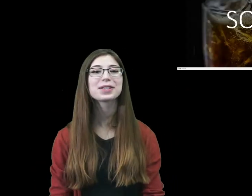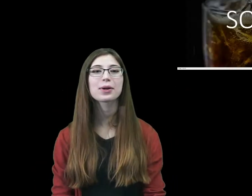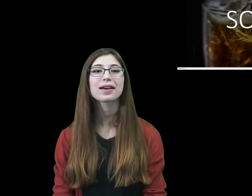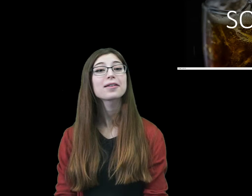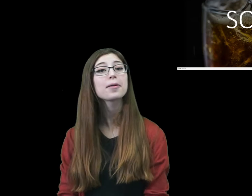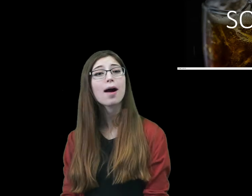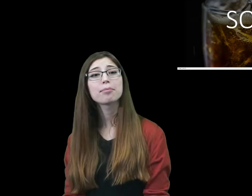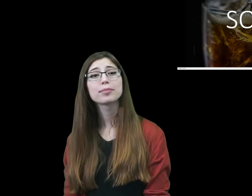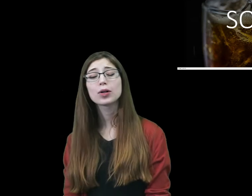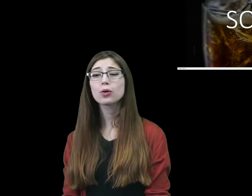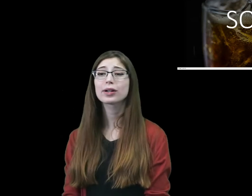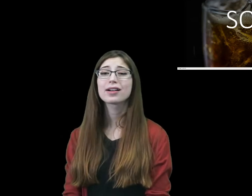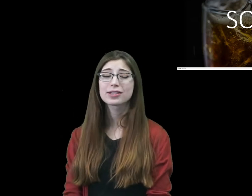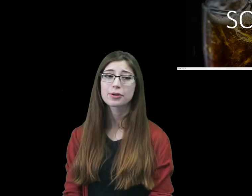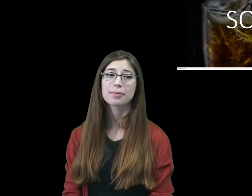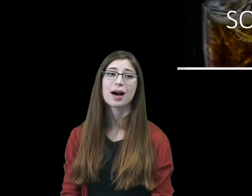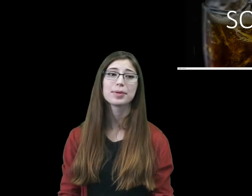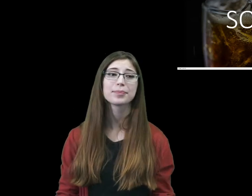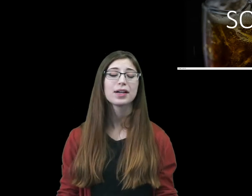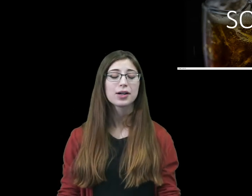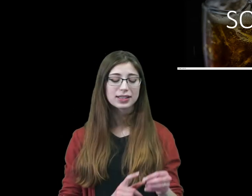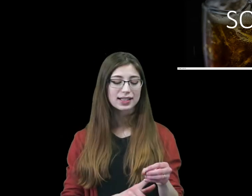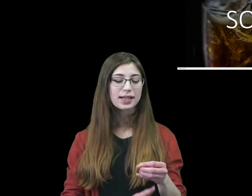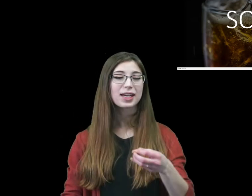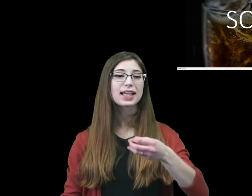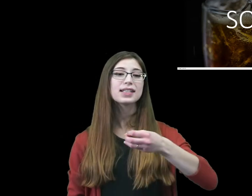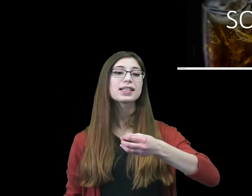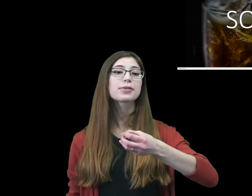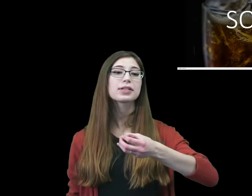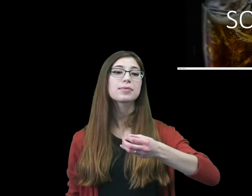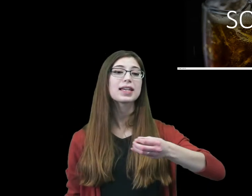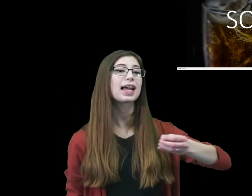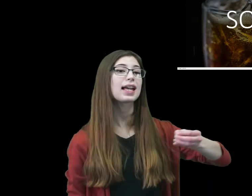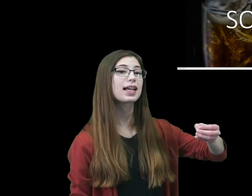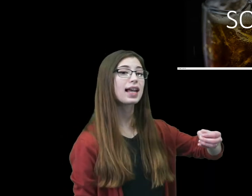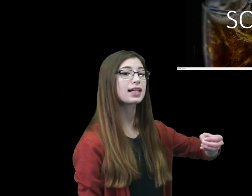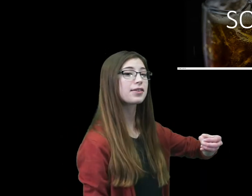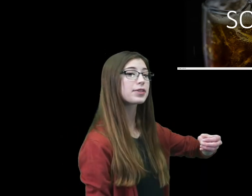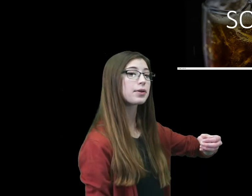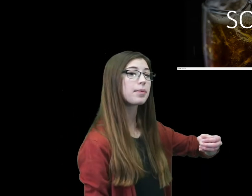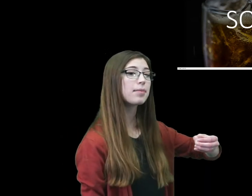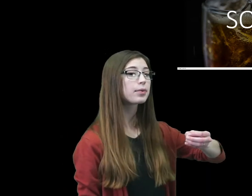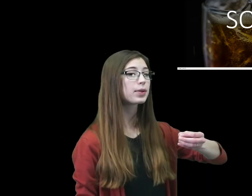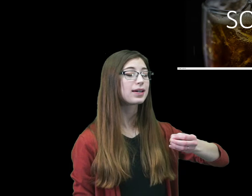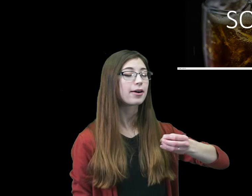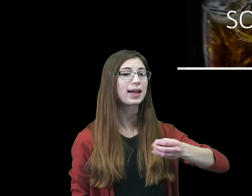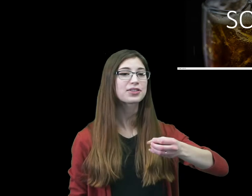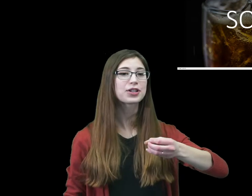Soda pop or soda pop. Non-dominant hand is going to be a can of soda pop with an O handshake.